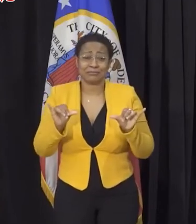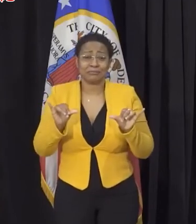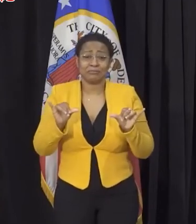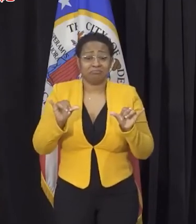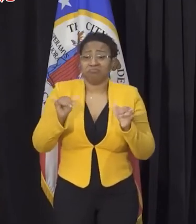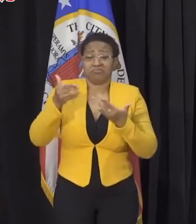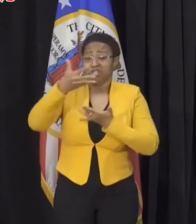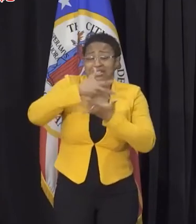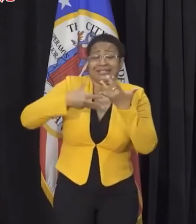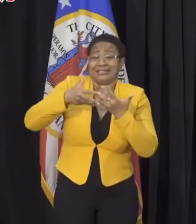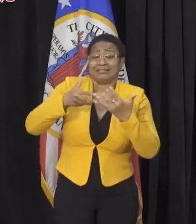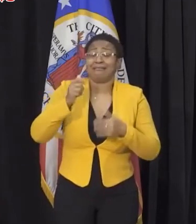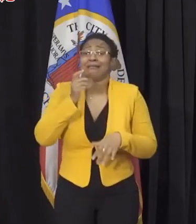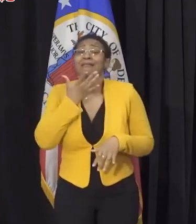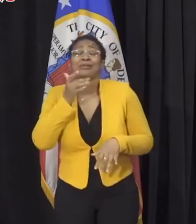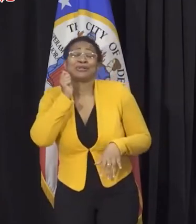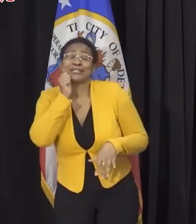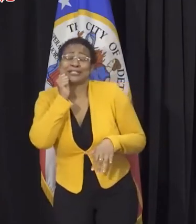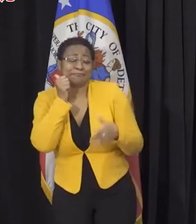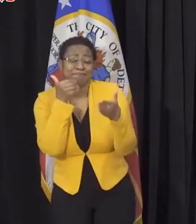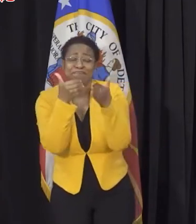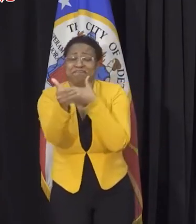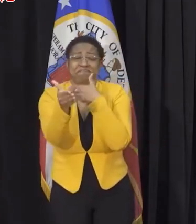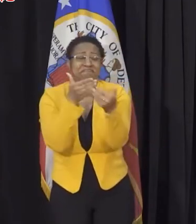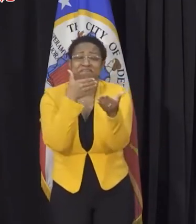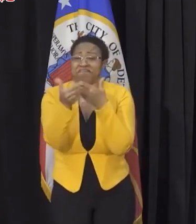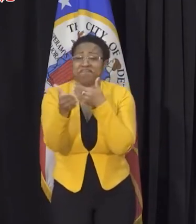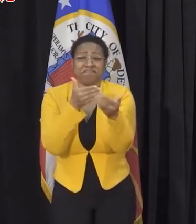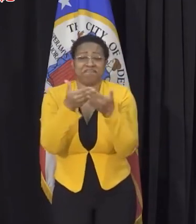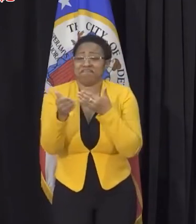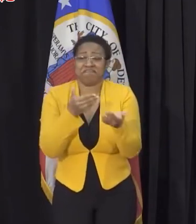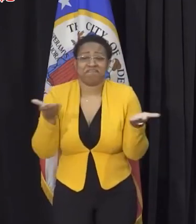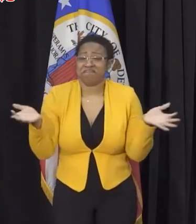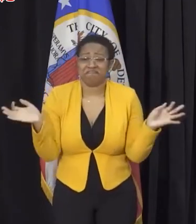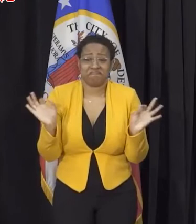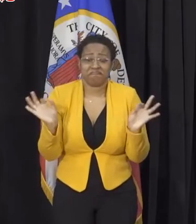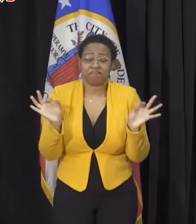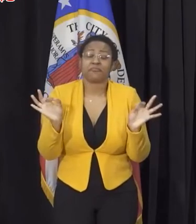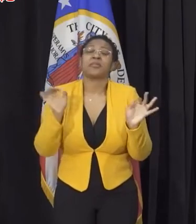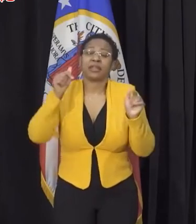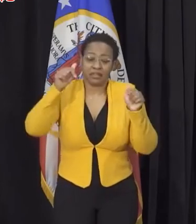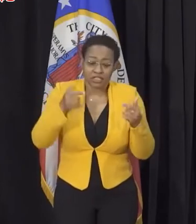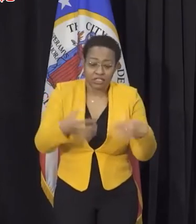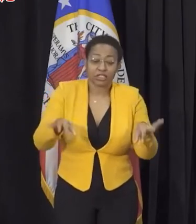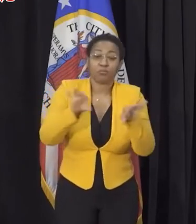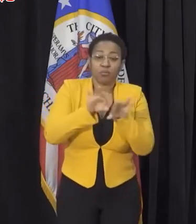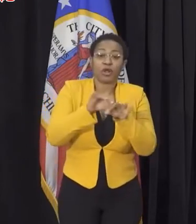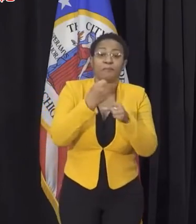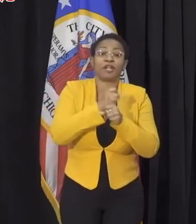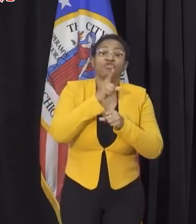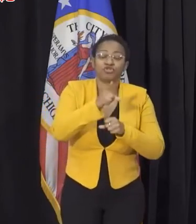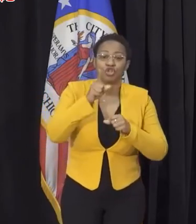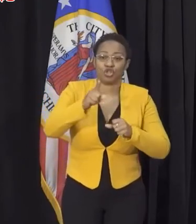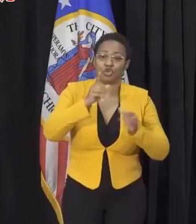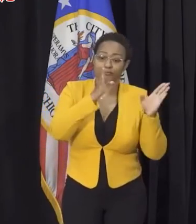status or racial status, will become more knowledgeable, more prepared, and more confident in the